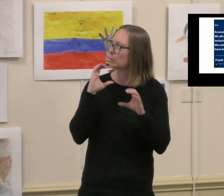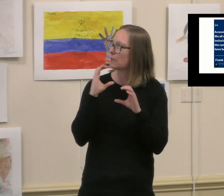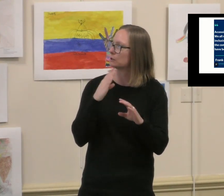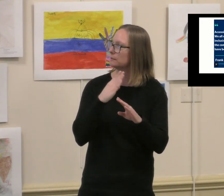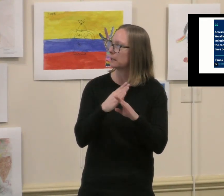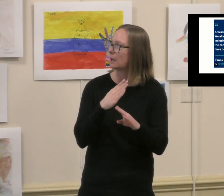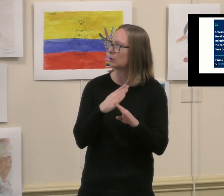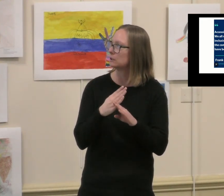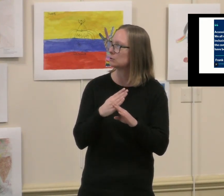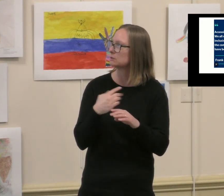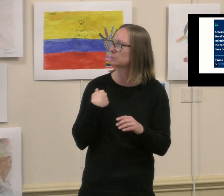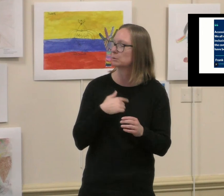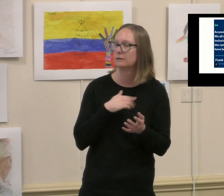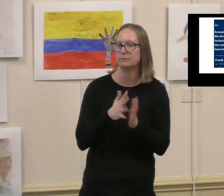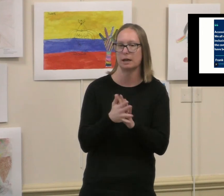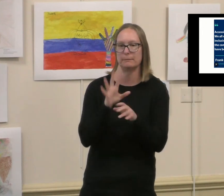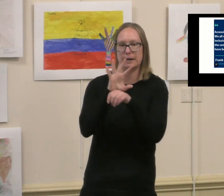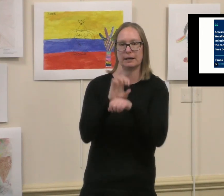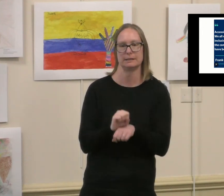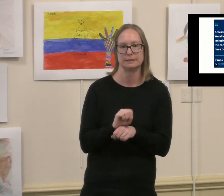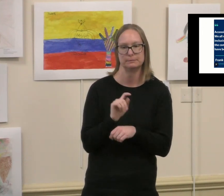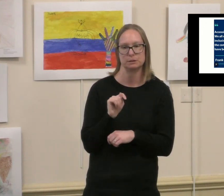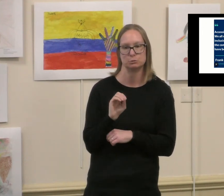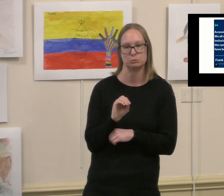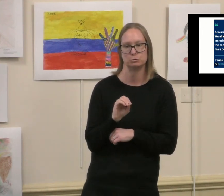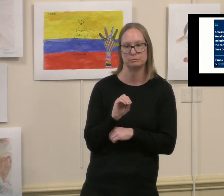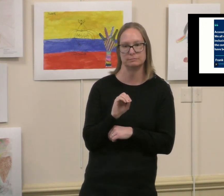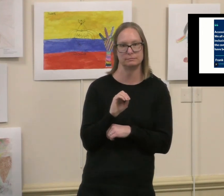away from the communication barriers that we have become accustomed to.